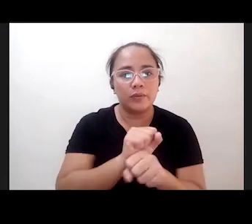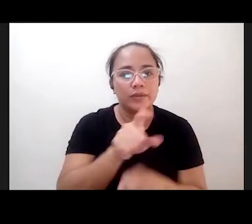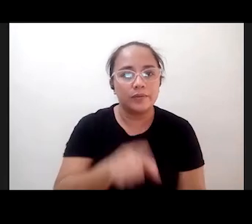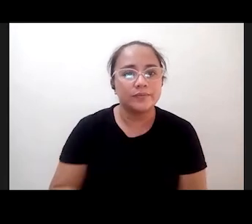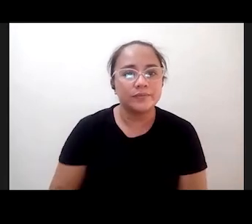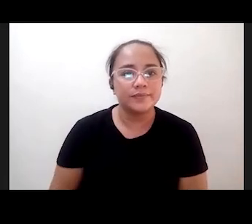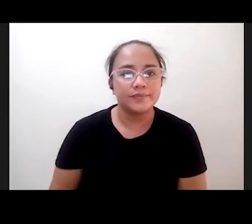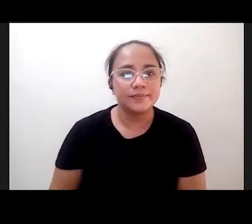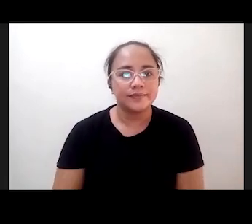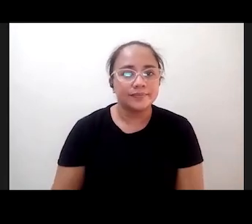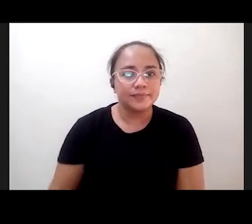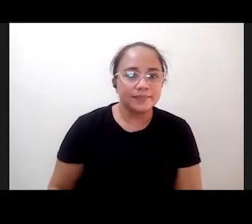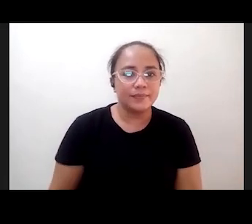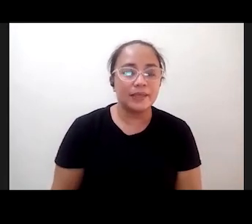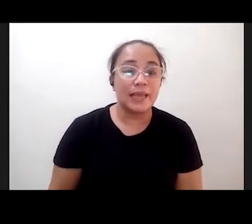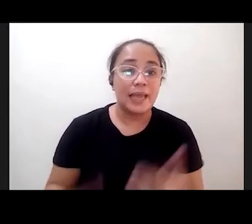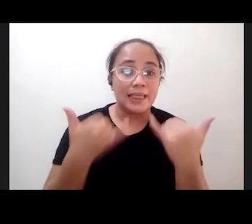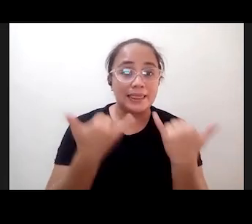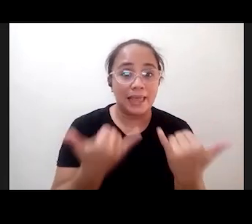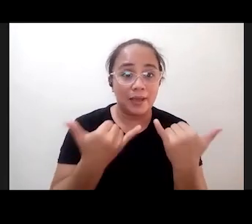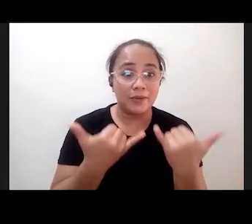Okay, now